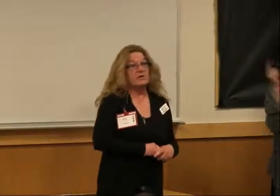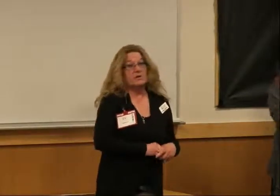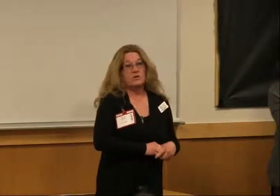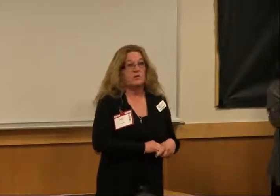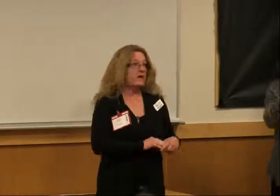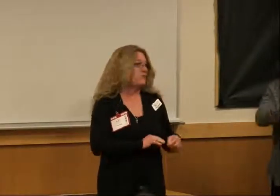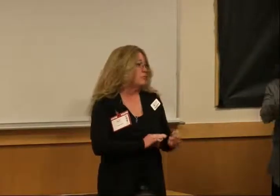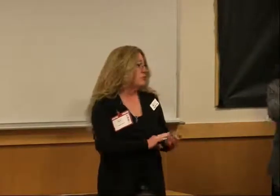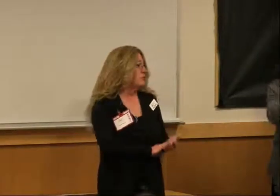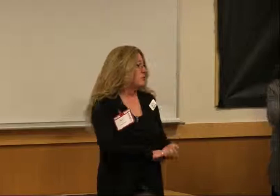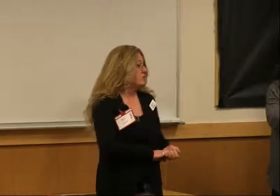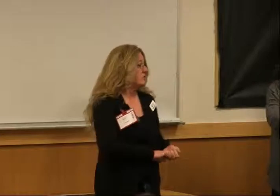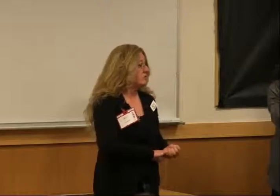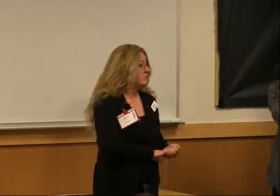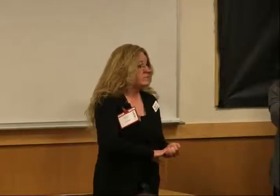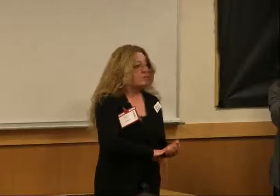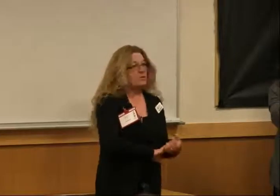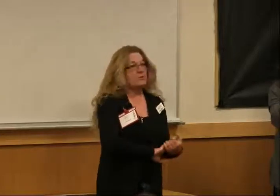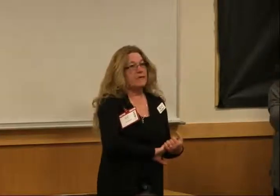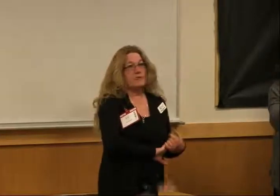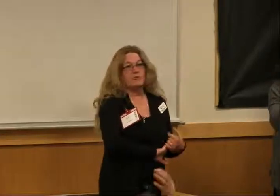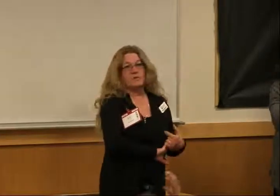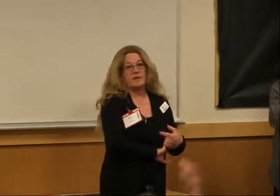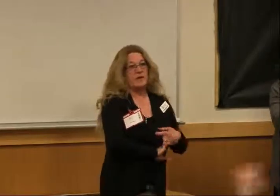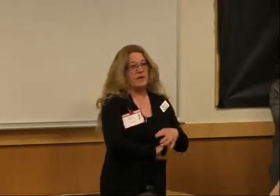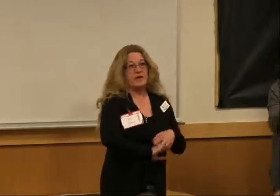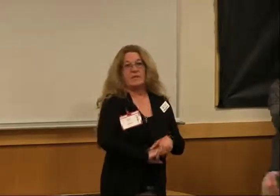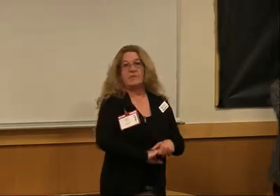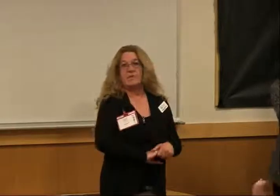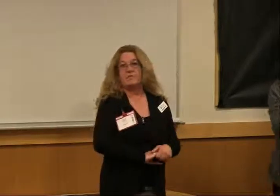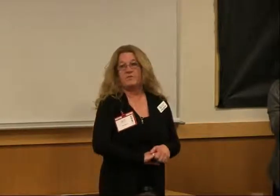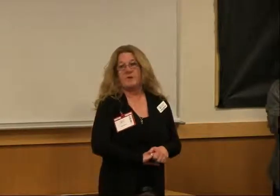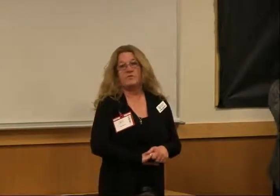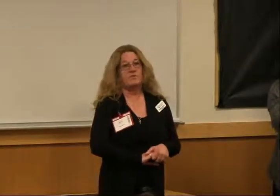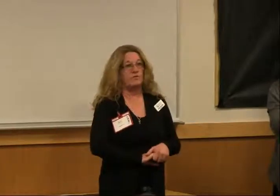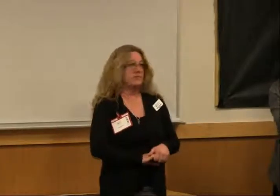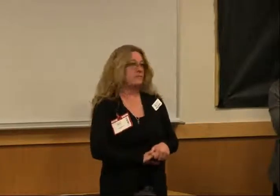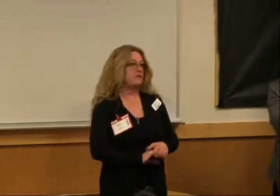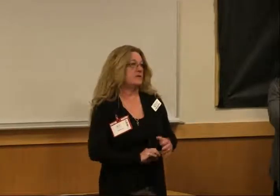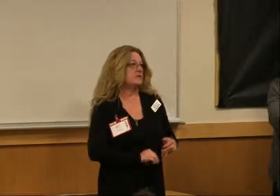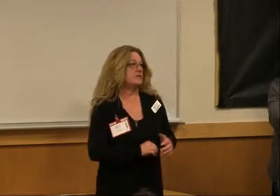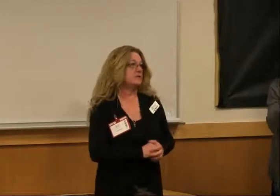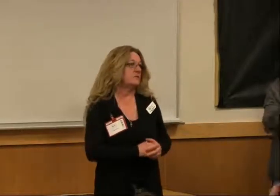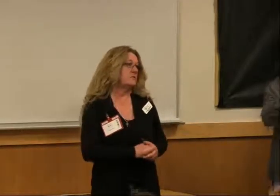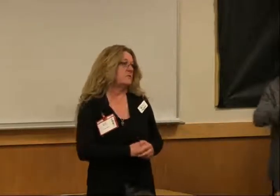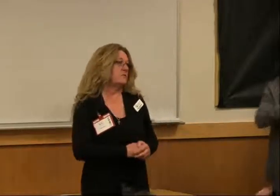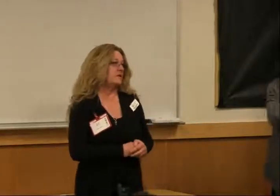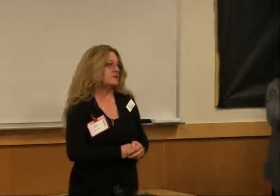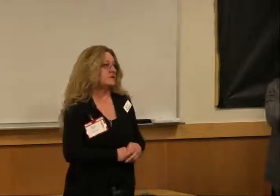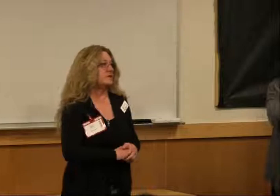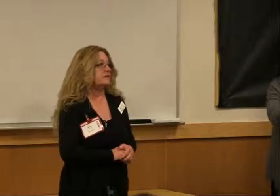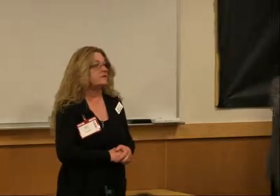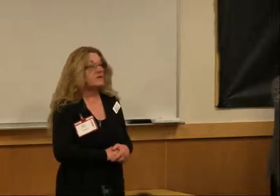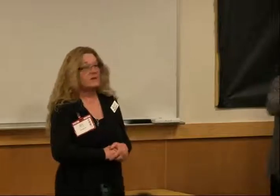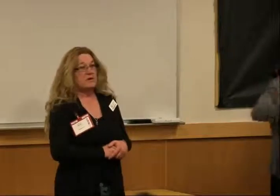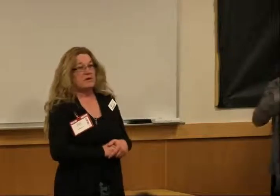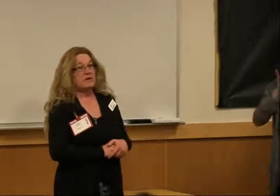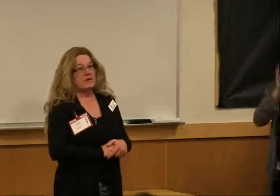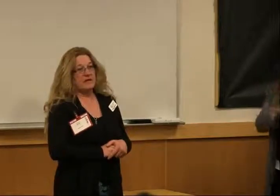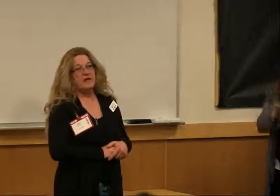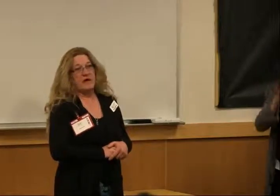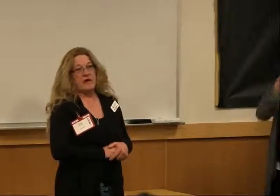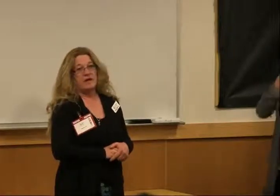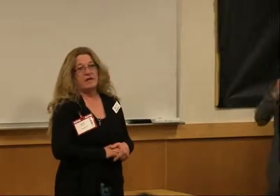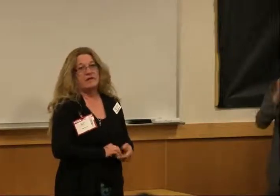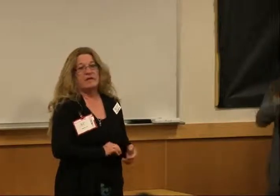industry. You will never be a nurse. You may never be any type of medical field, because this is one of the biggest things